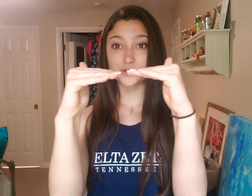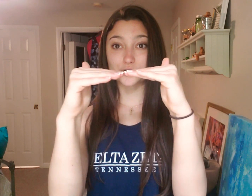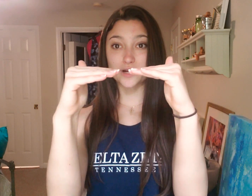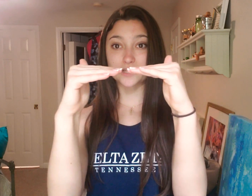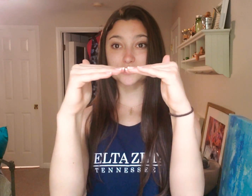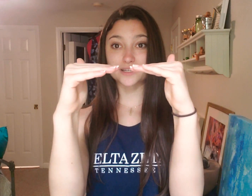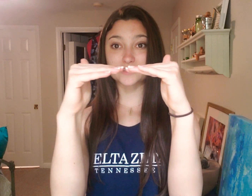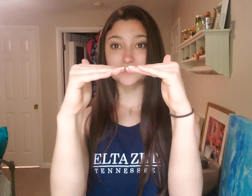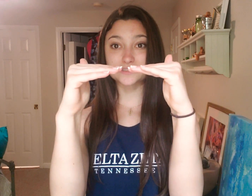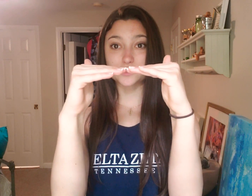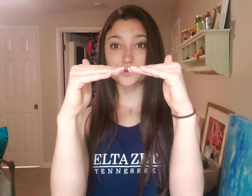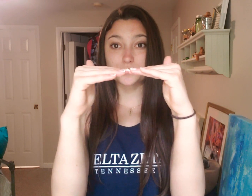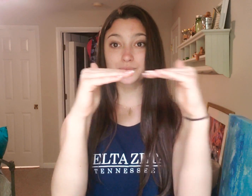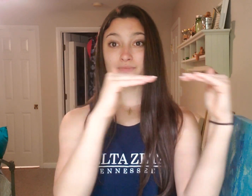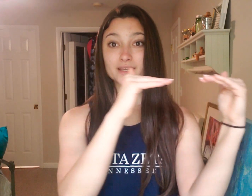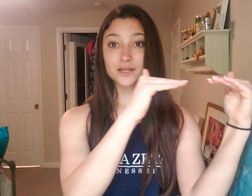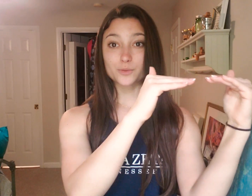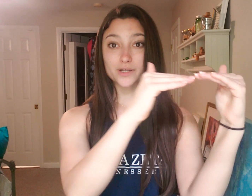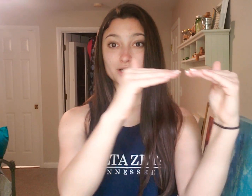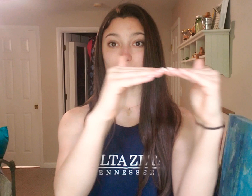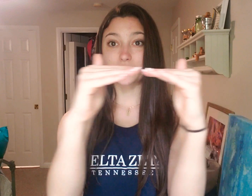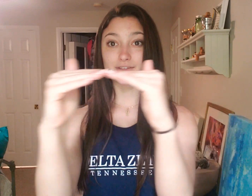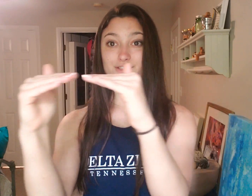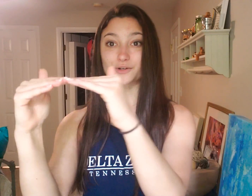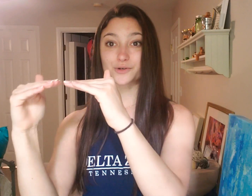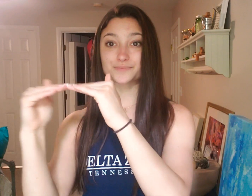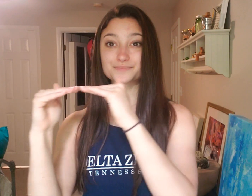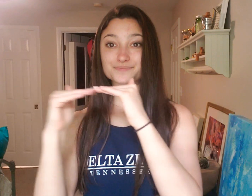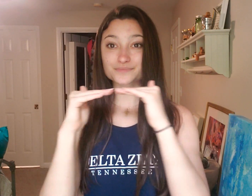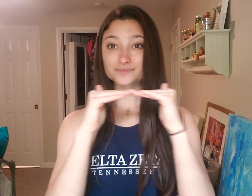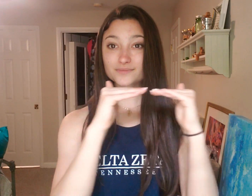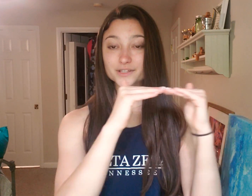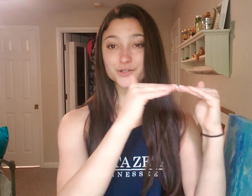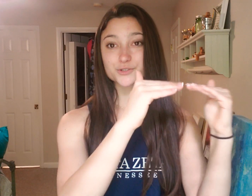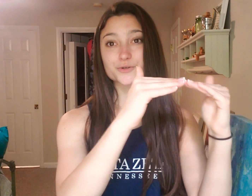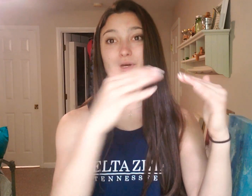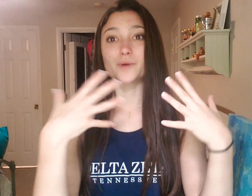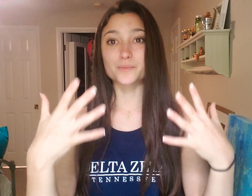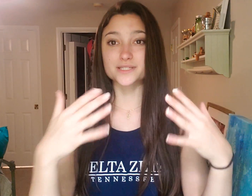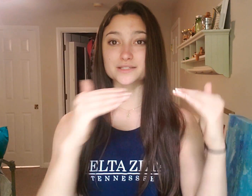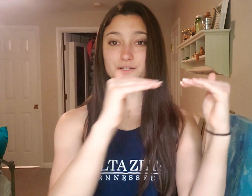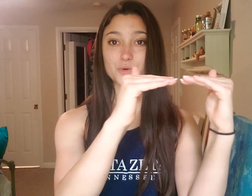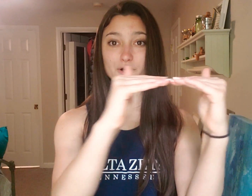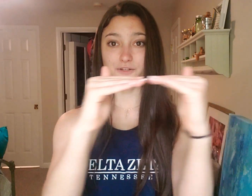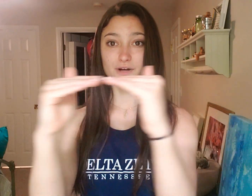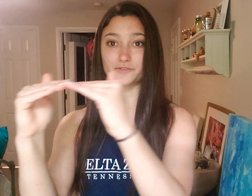your hands are like this, equal, and you bring it around in a circle. So it represents equality for